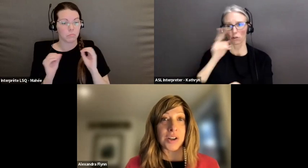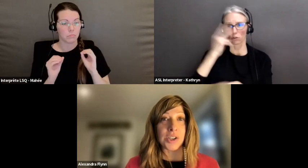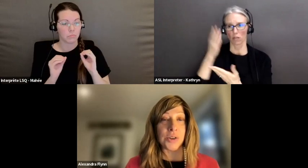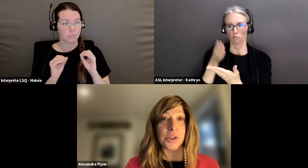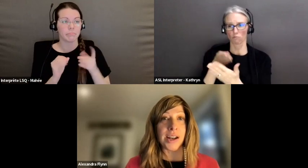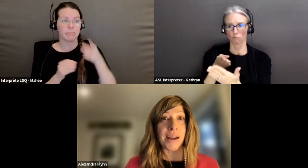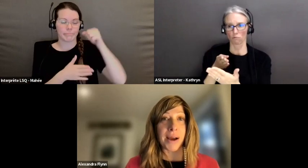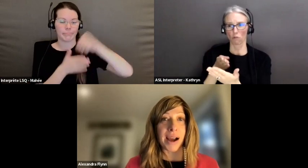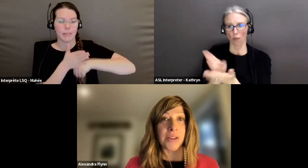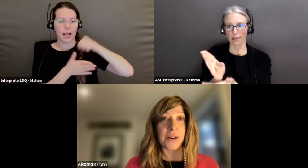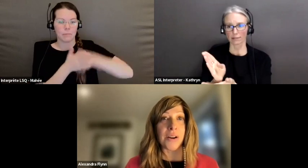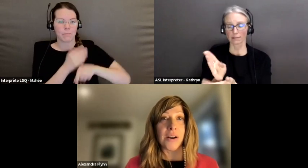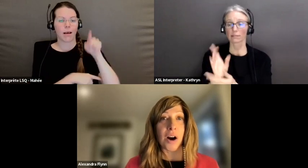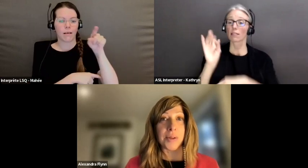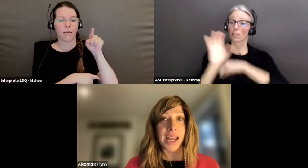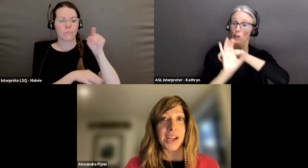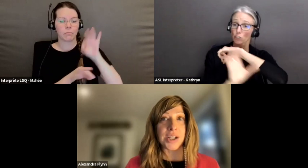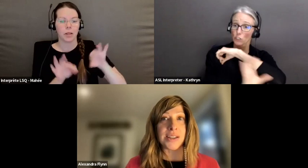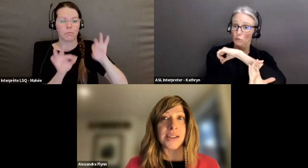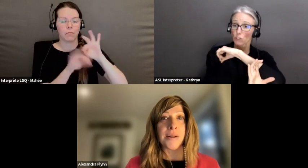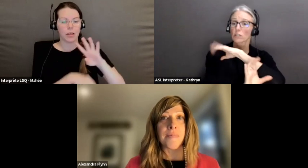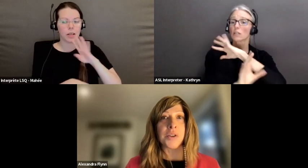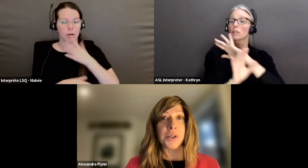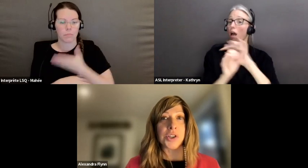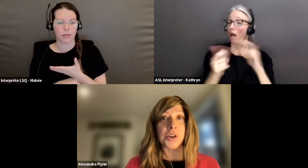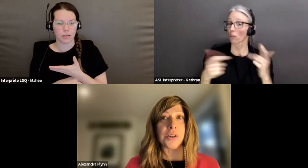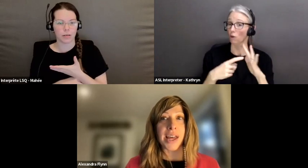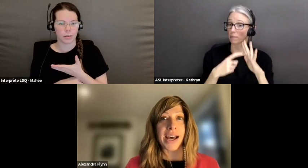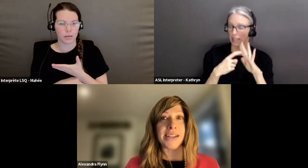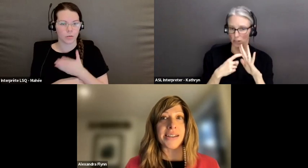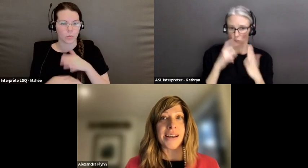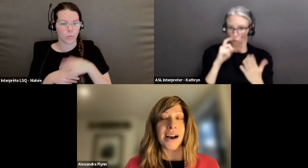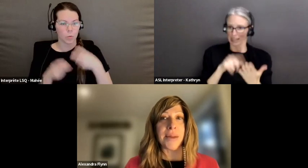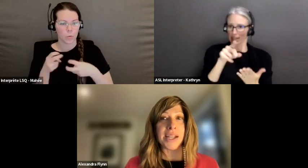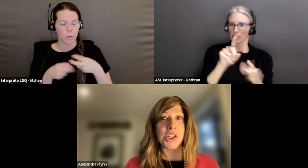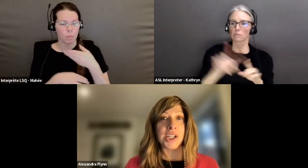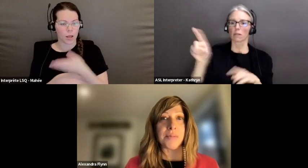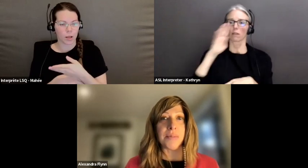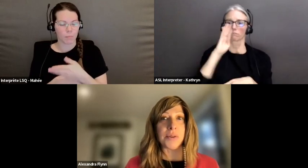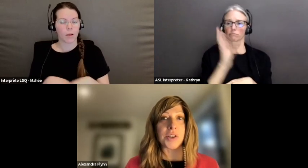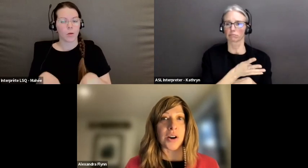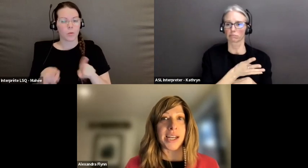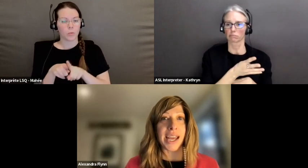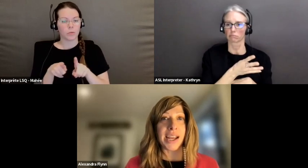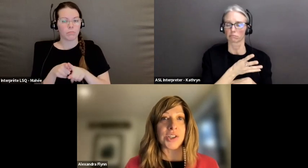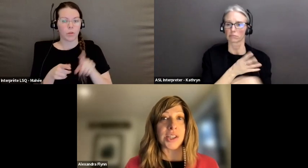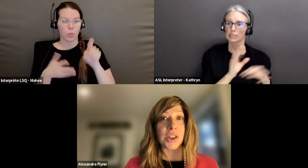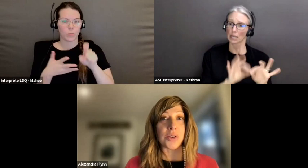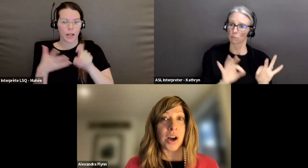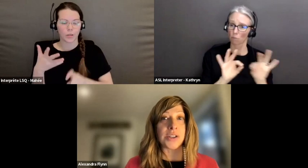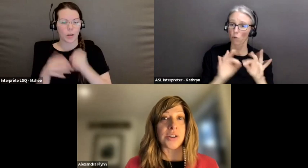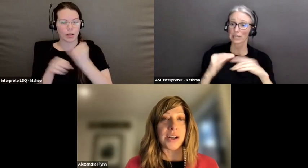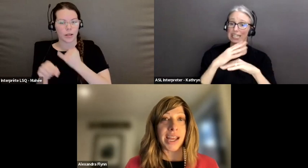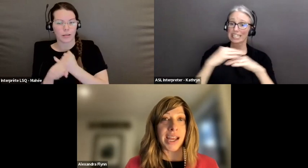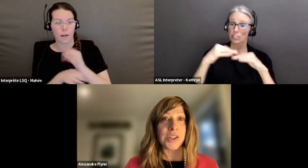the Constitution and by other obligations to ensure that Indigenous peoples are engaged, that